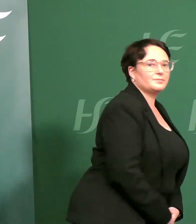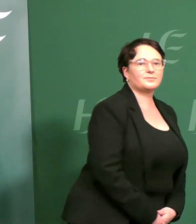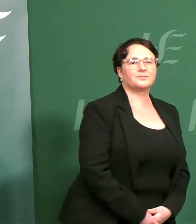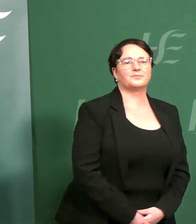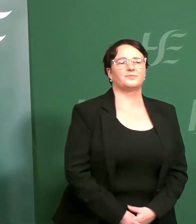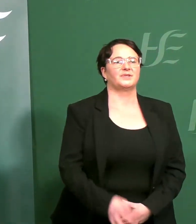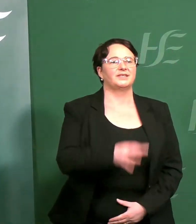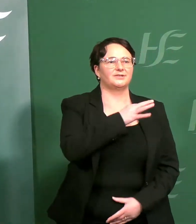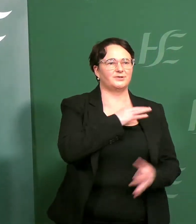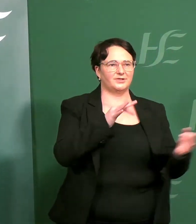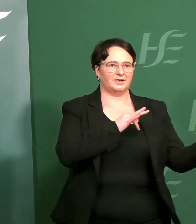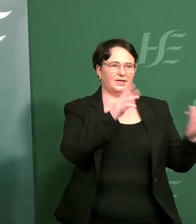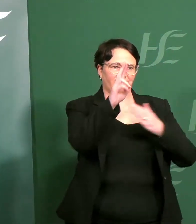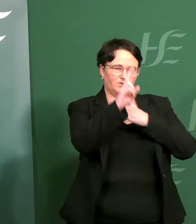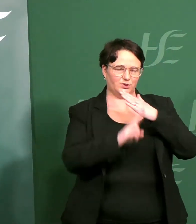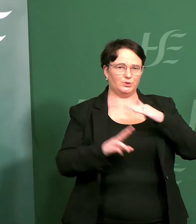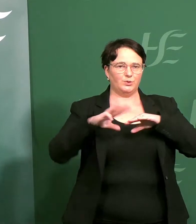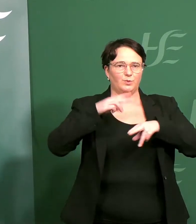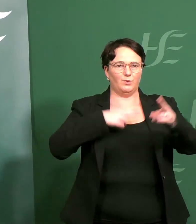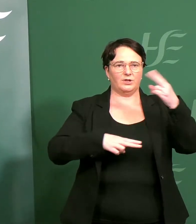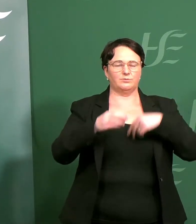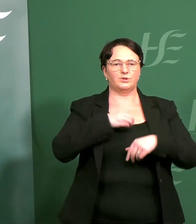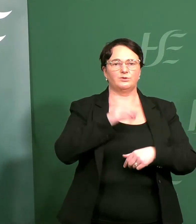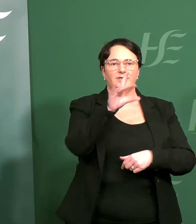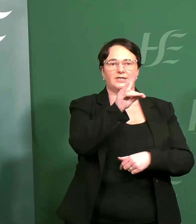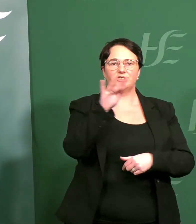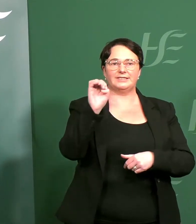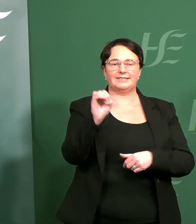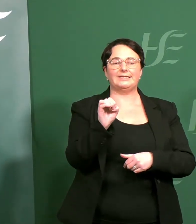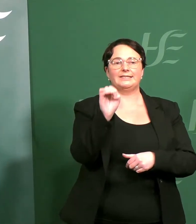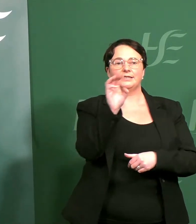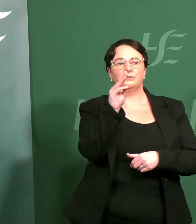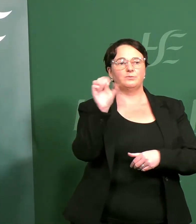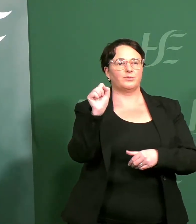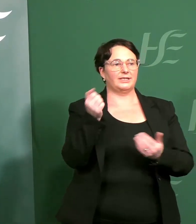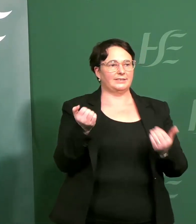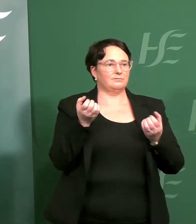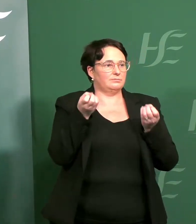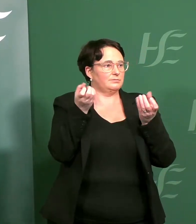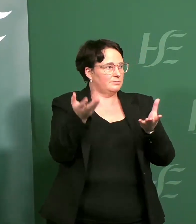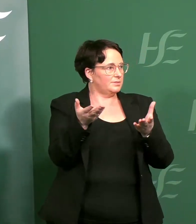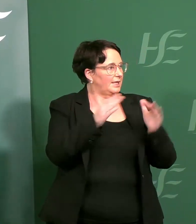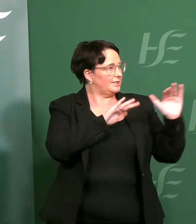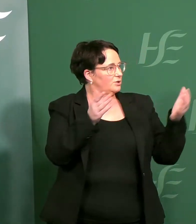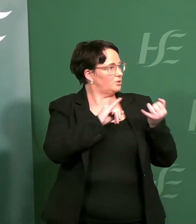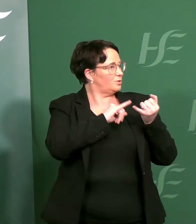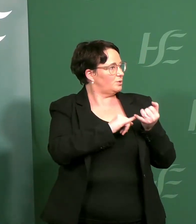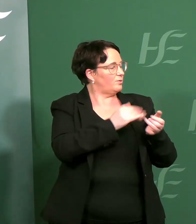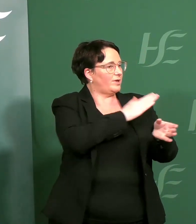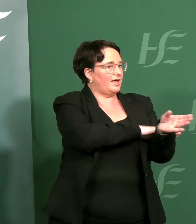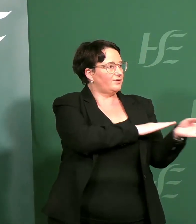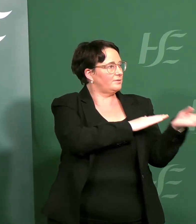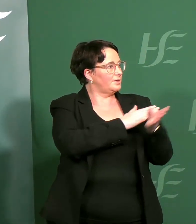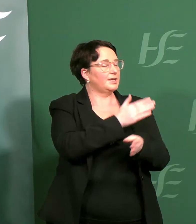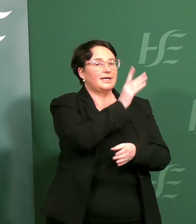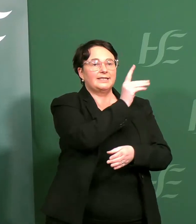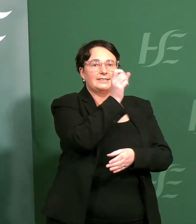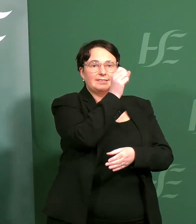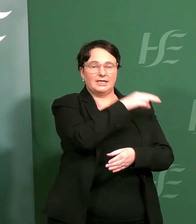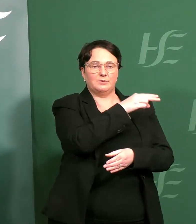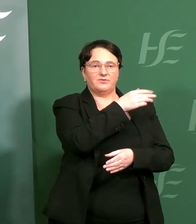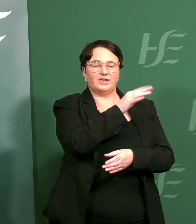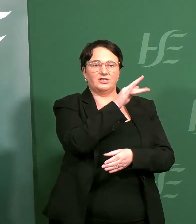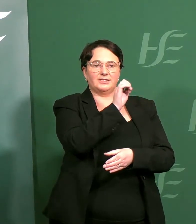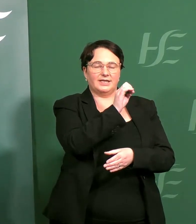Good afternoon. Welcome to the Hse Press Briefing. First, could I ask the speakers to introduce themselves from the left, please? Damien McCallion,